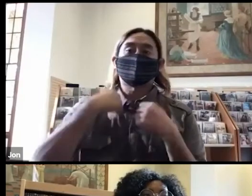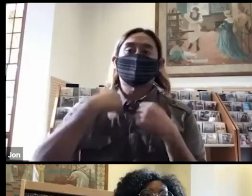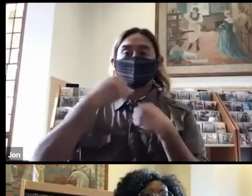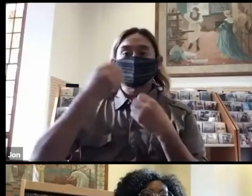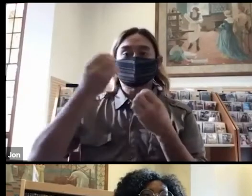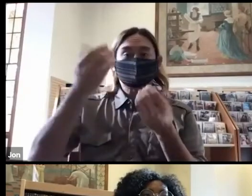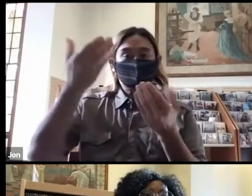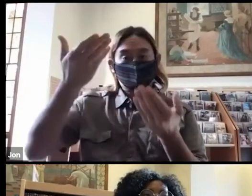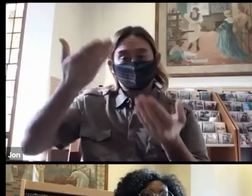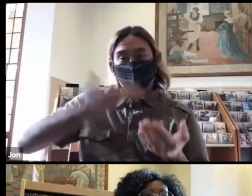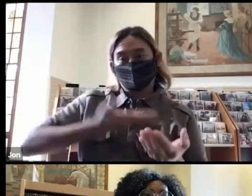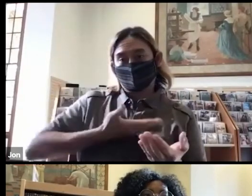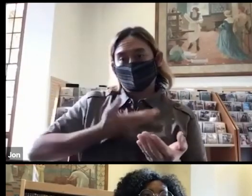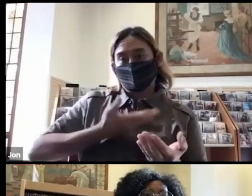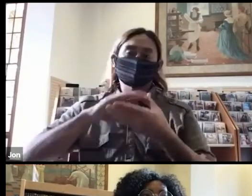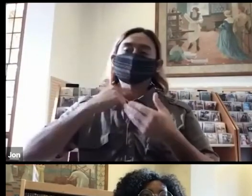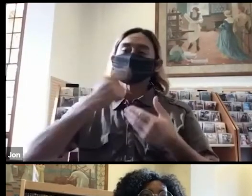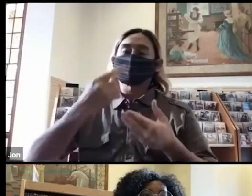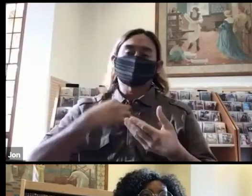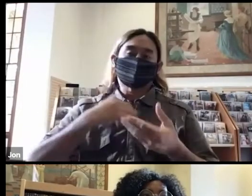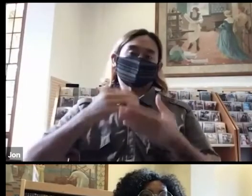I was invited to share my life story.